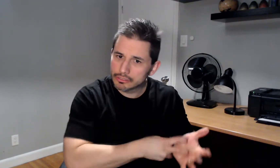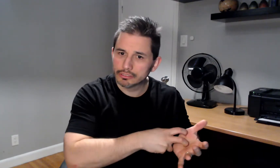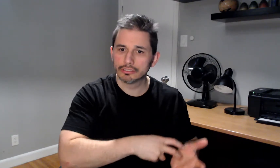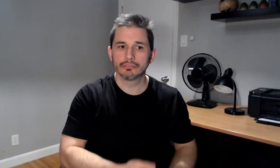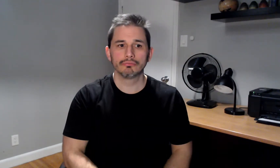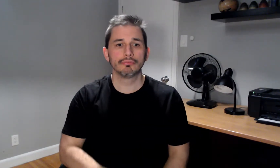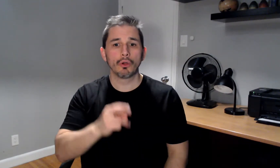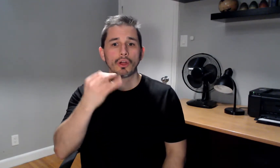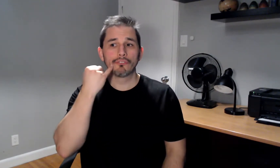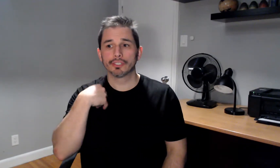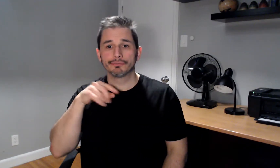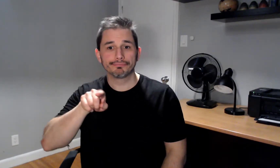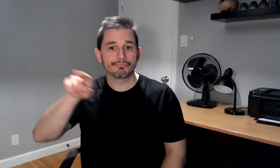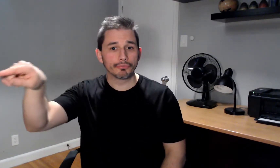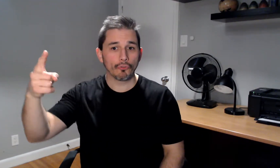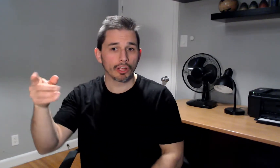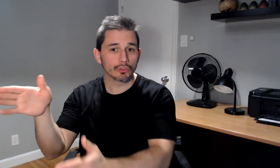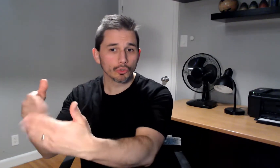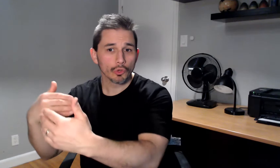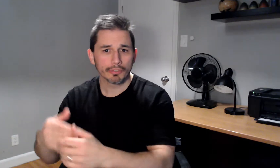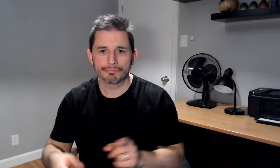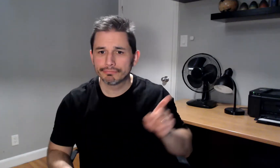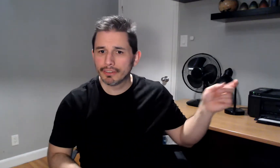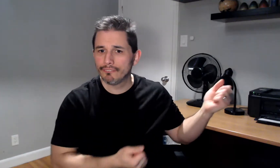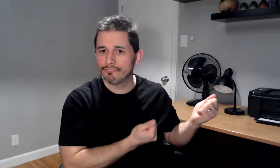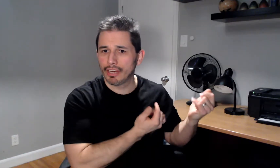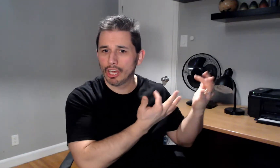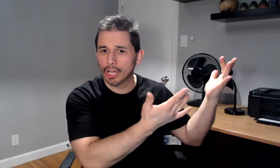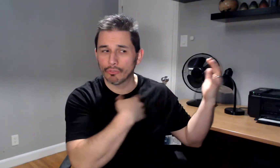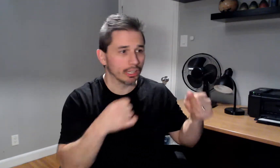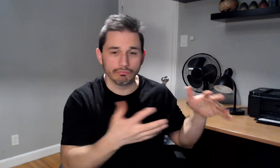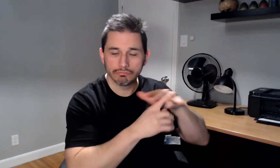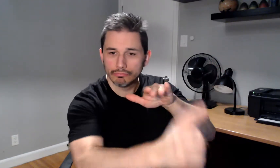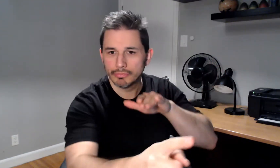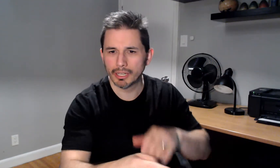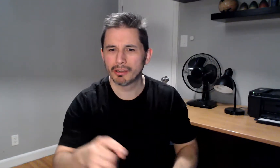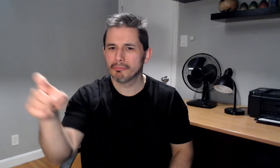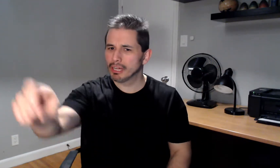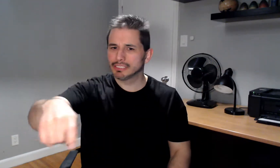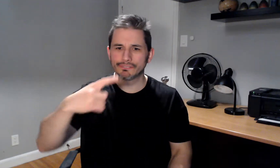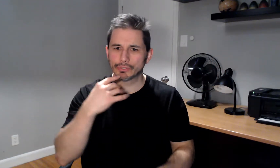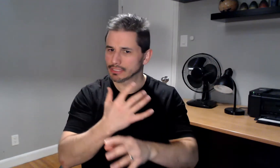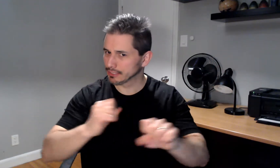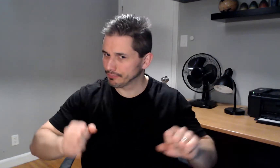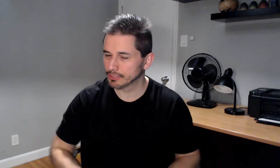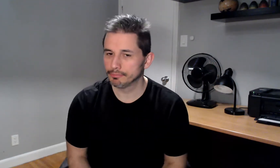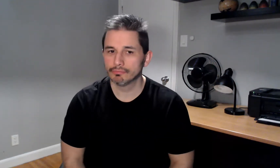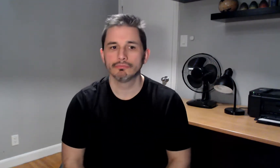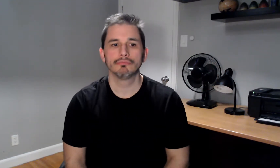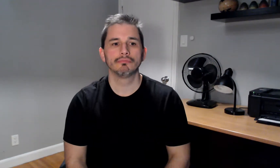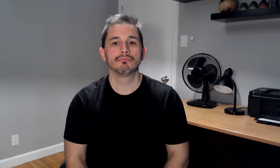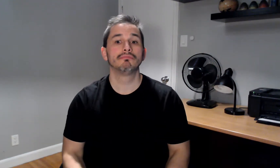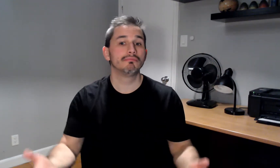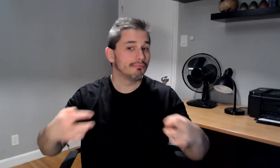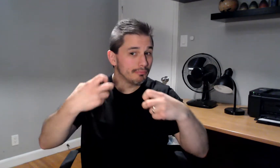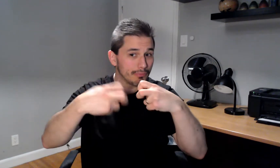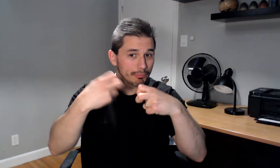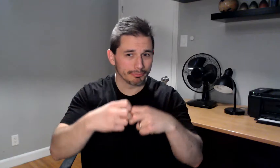we have to get up. Or if there's a fire in a room where you're not in, we have to be made aware to leave the house. It's for our